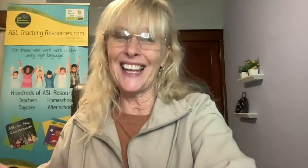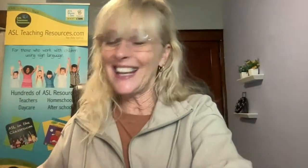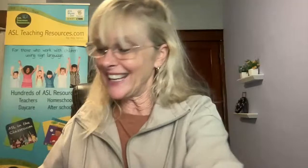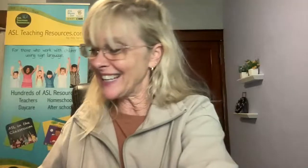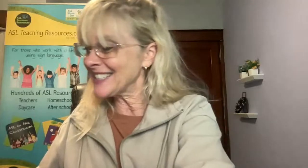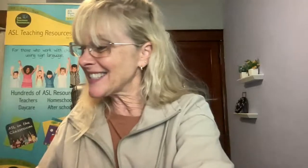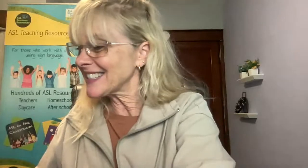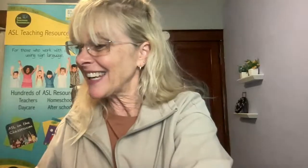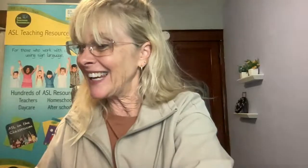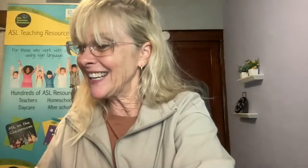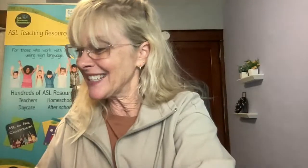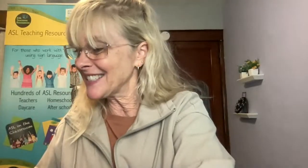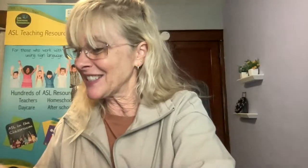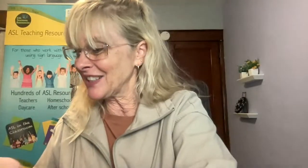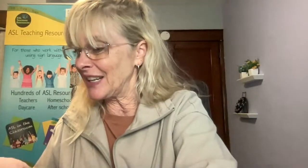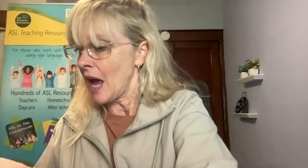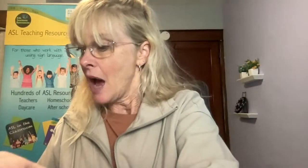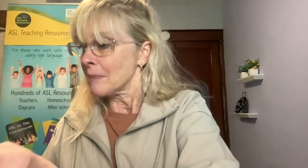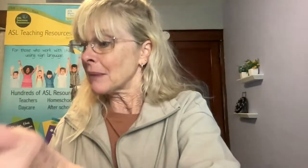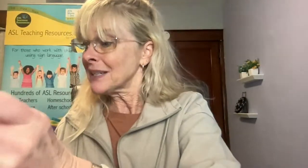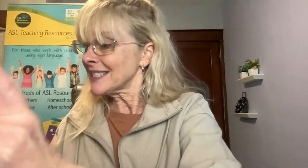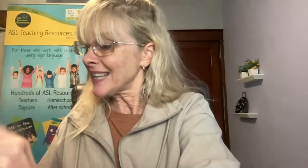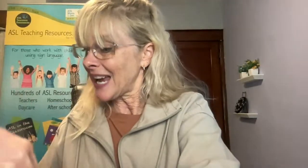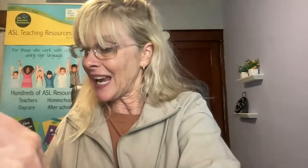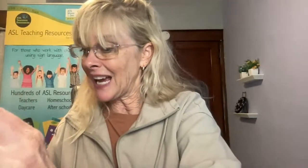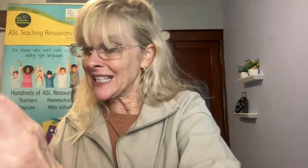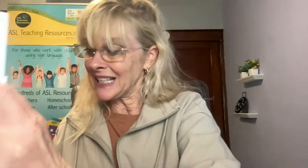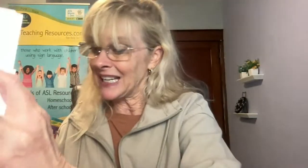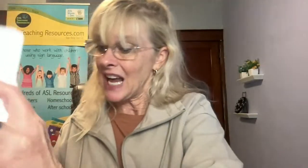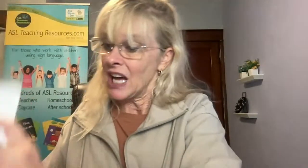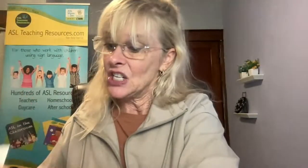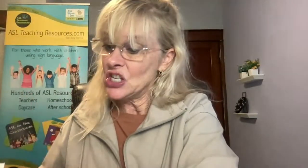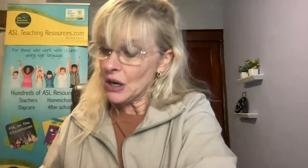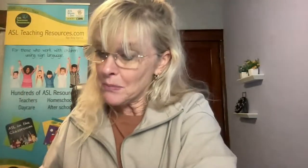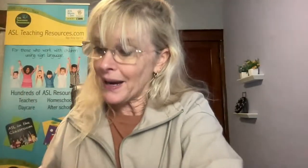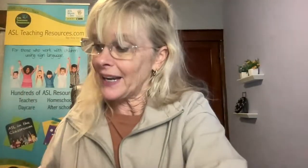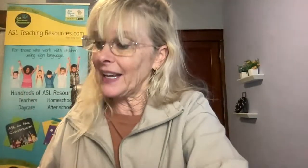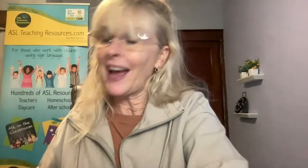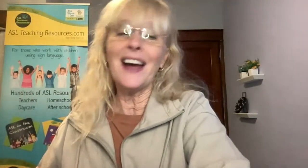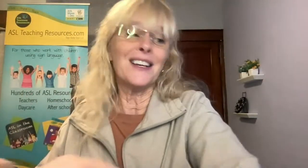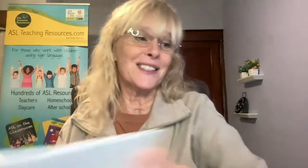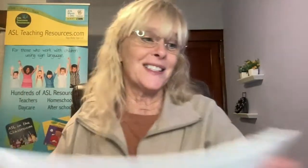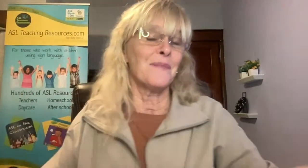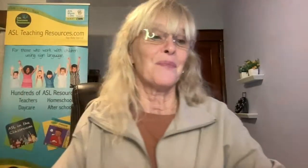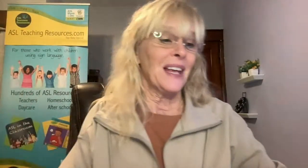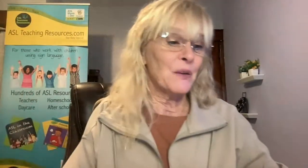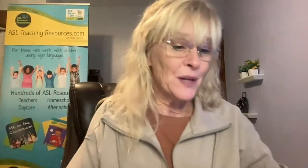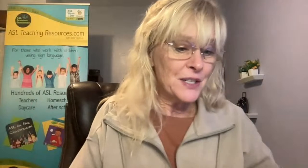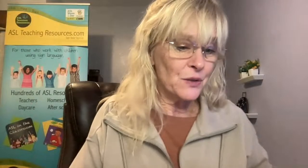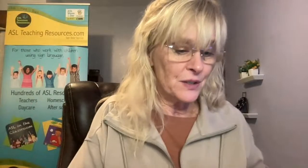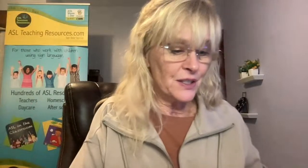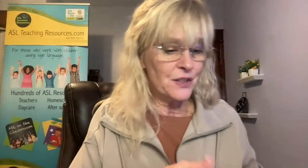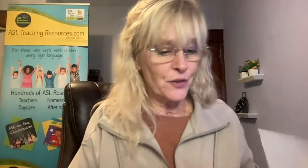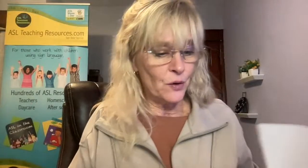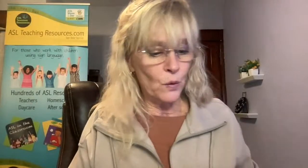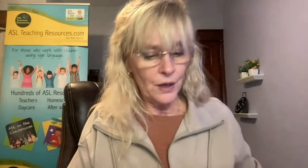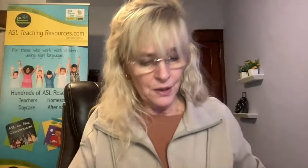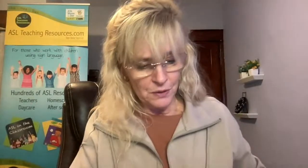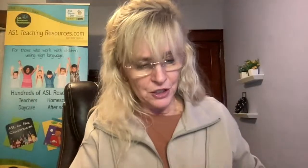he is good. But I'm going to say again, nobody has resources for working with